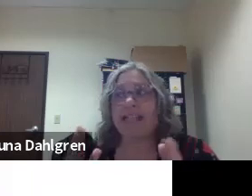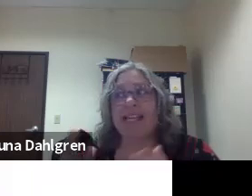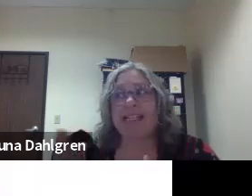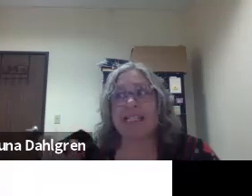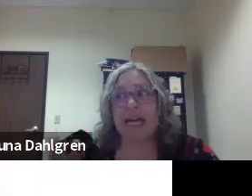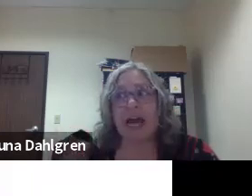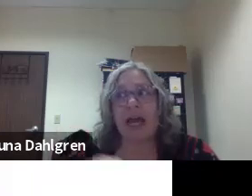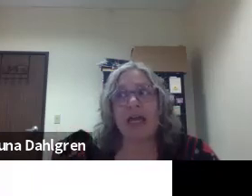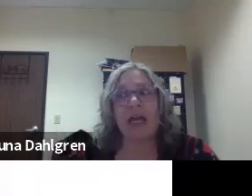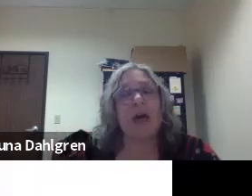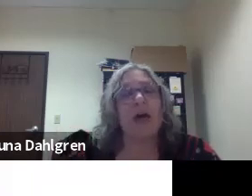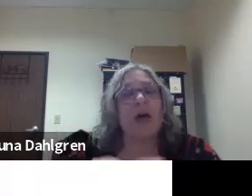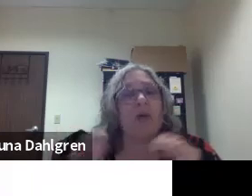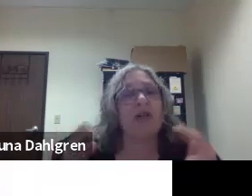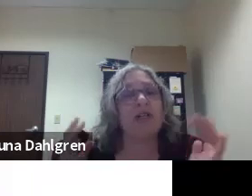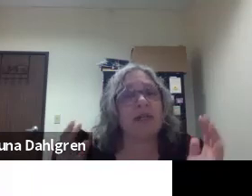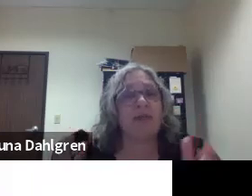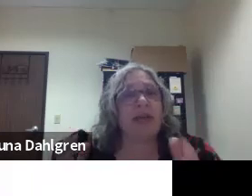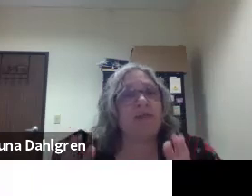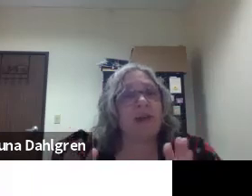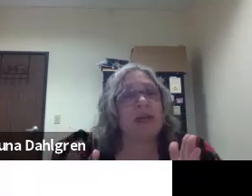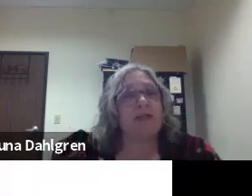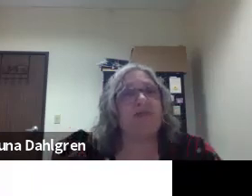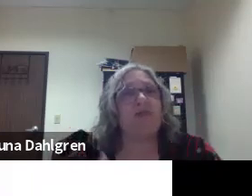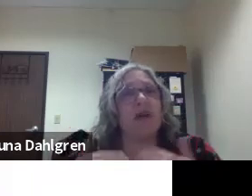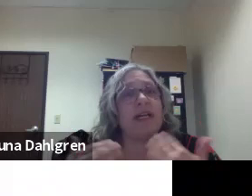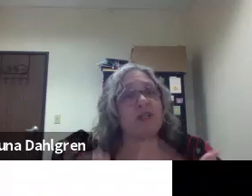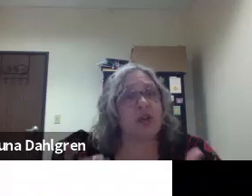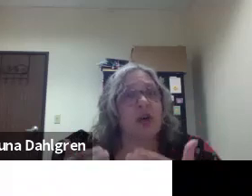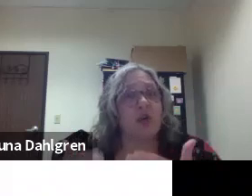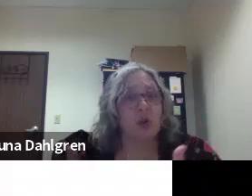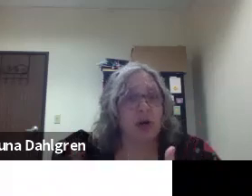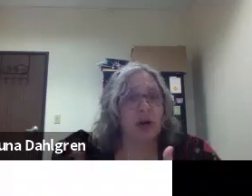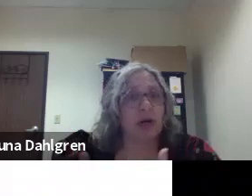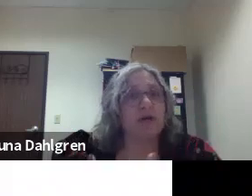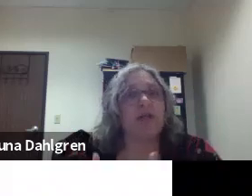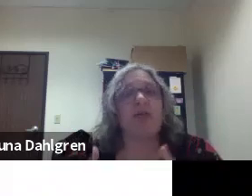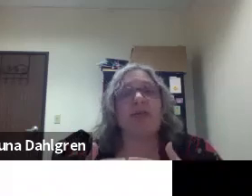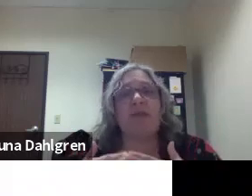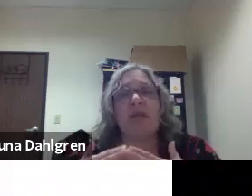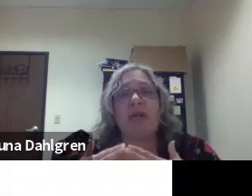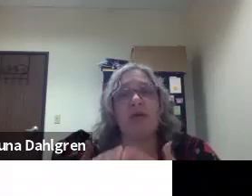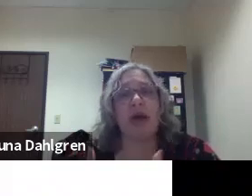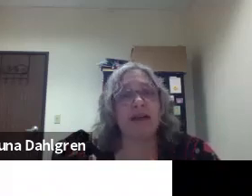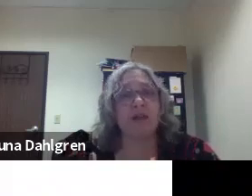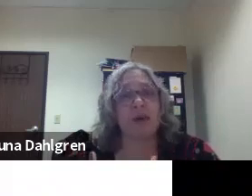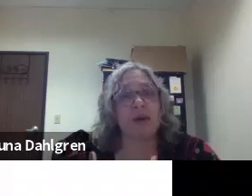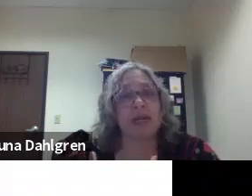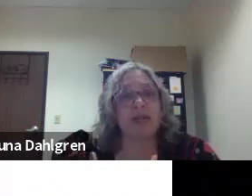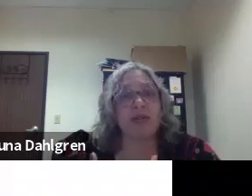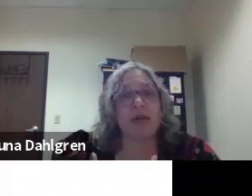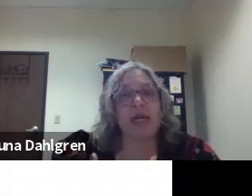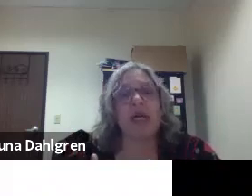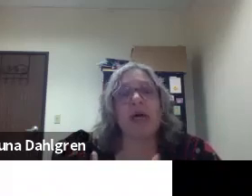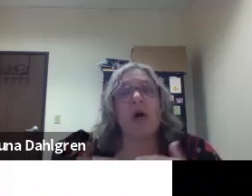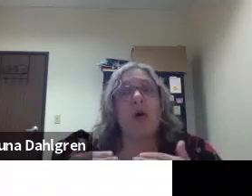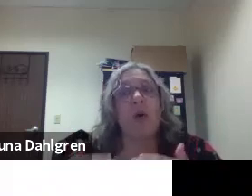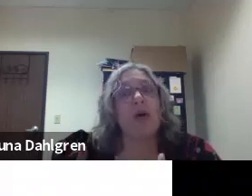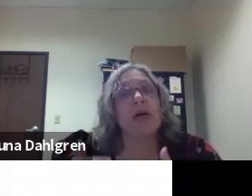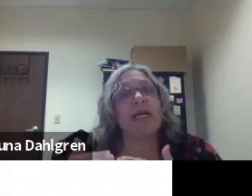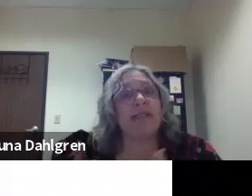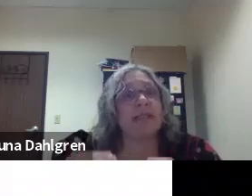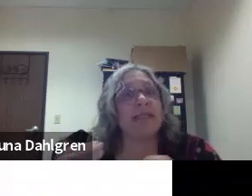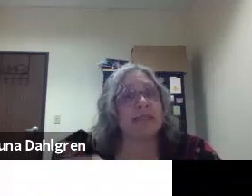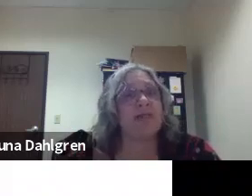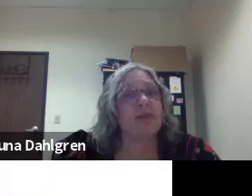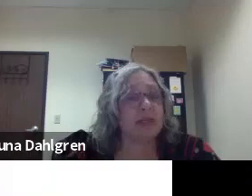as SSDI, which is a benefit for an insured worker. So it's somebody who has a work history,